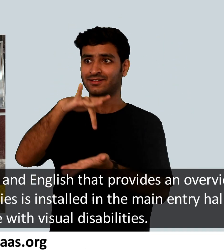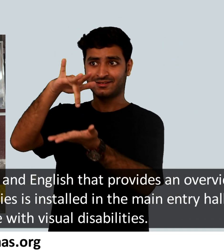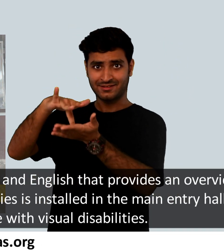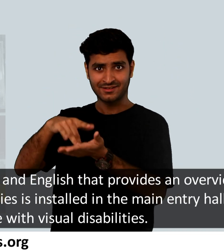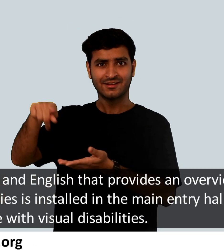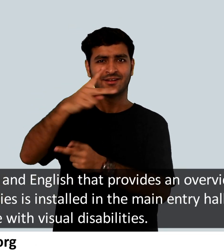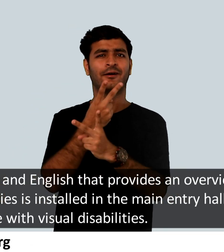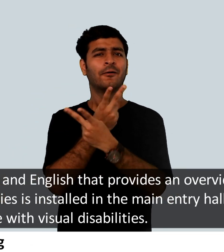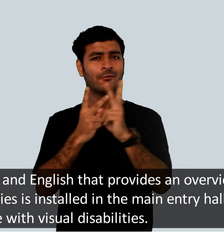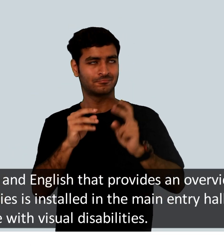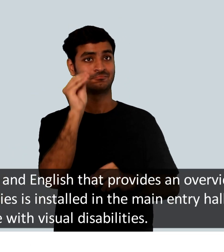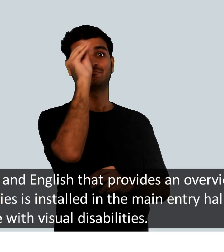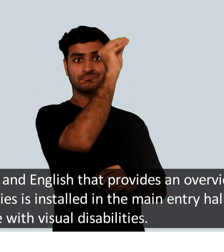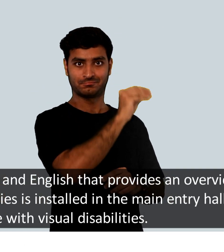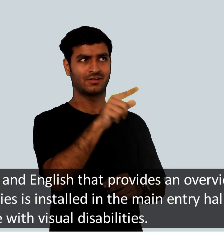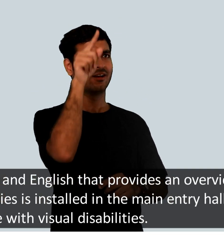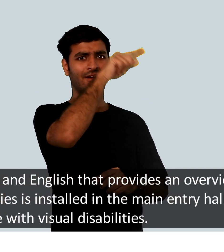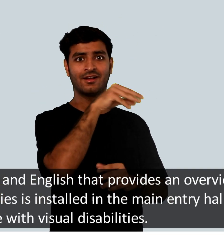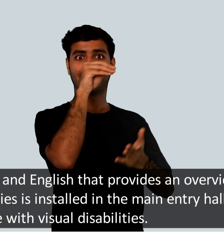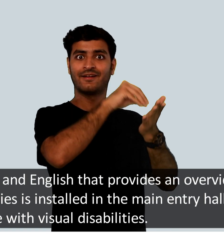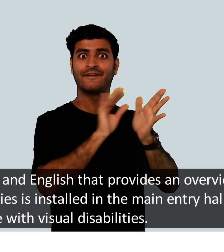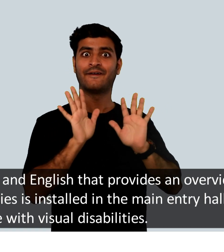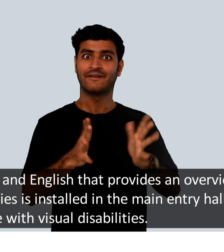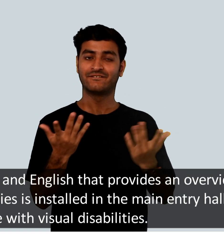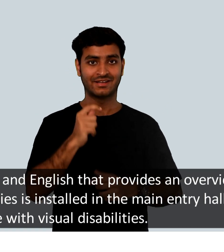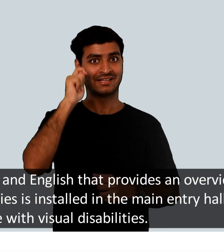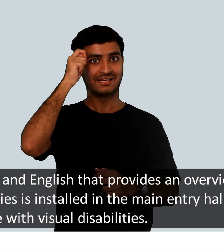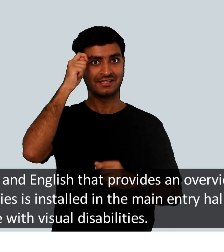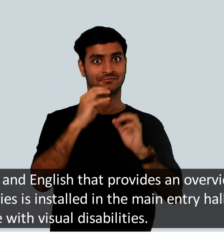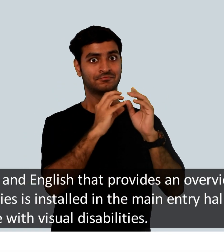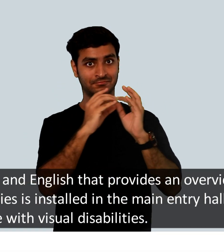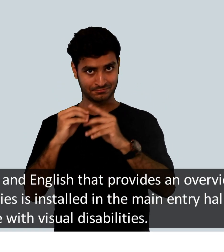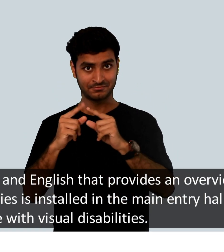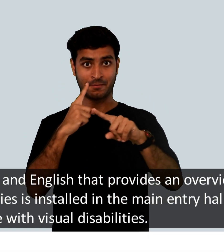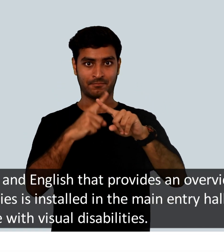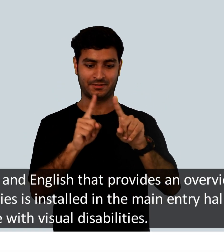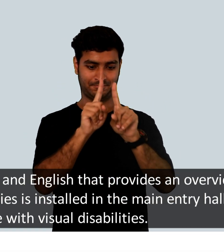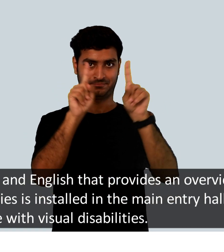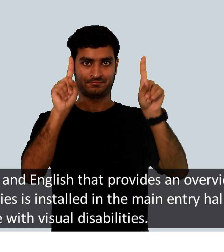installed in the main entry hall to aid those with visual disabilities.